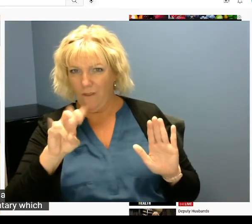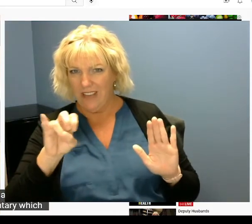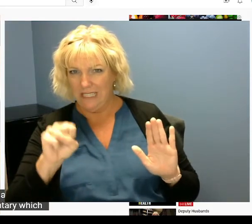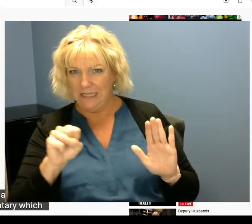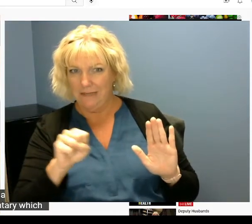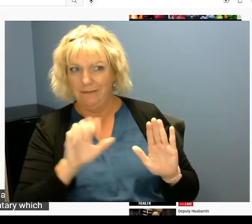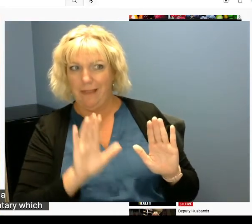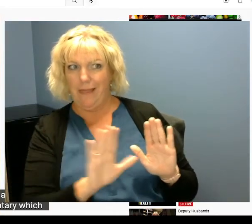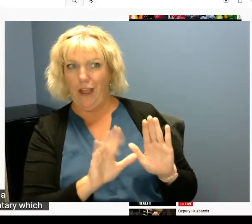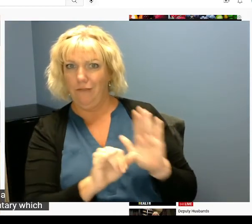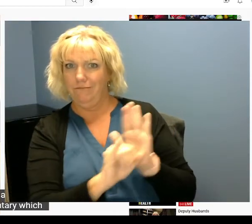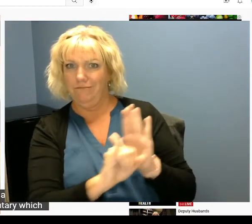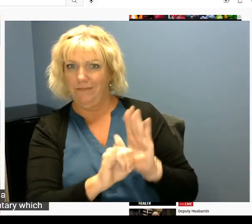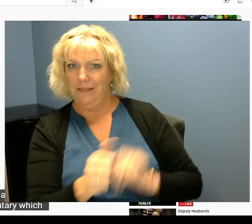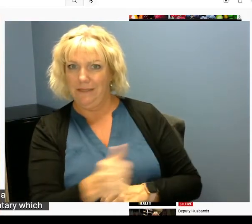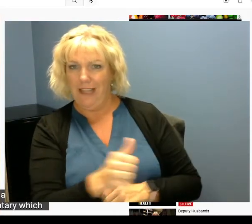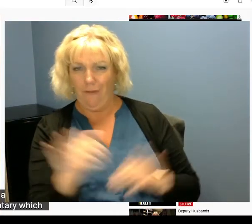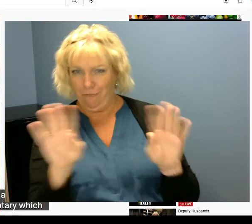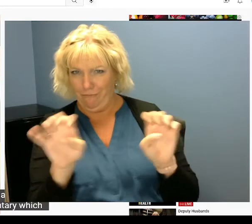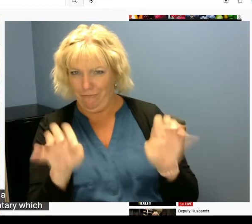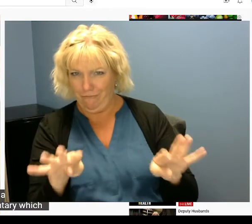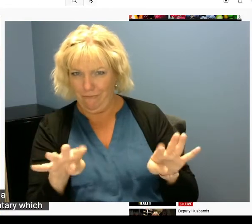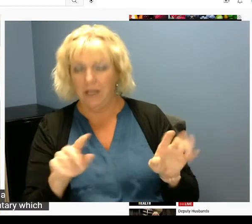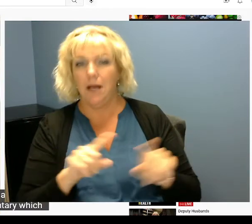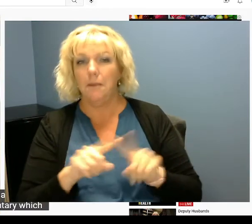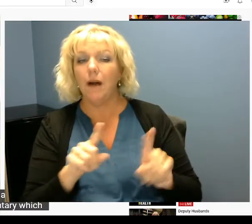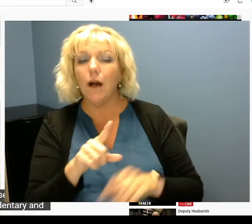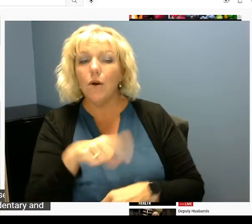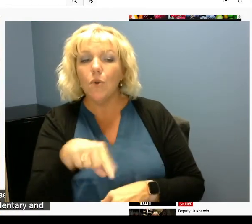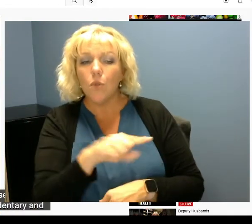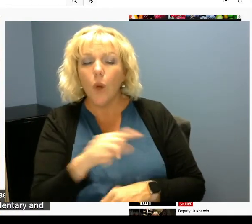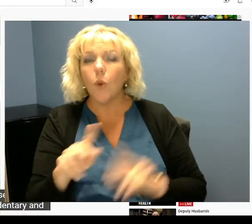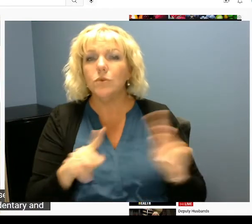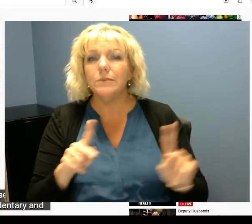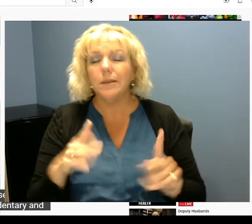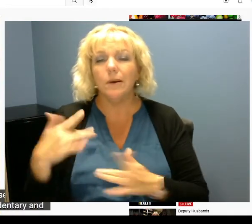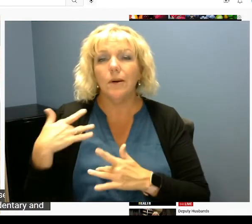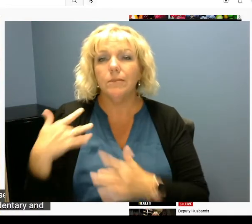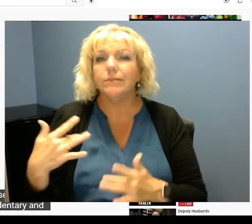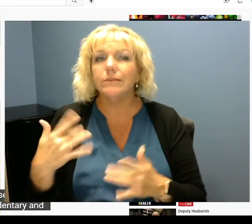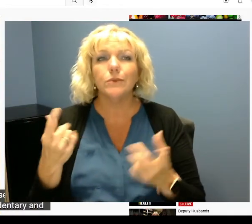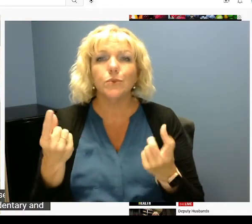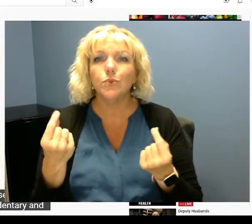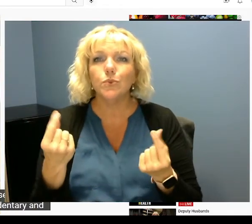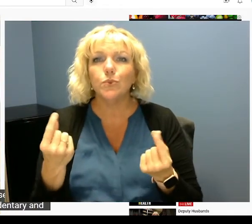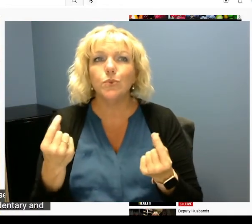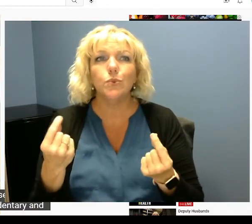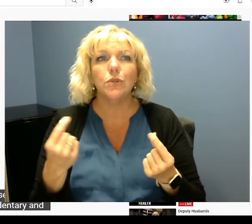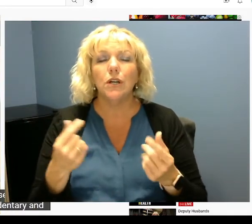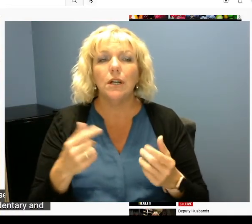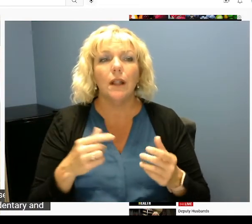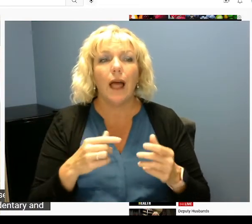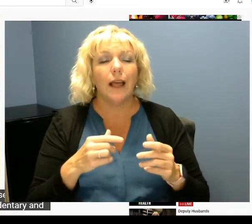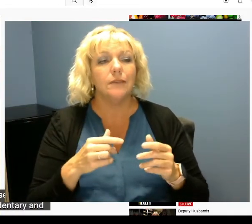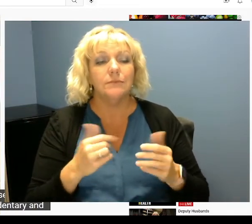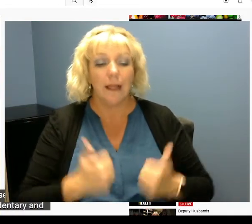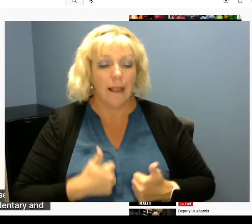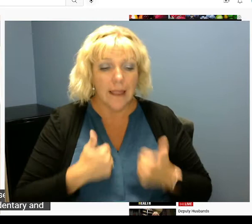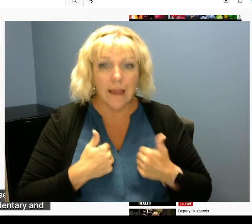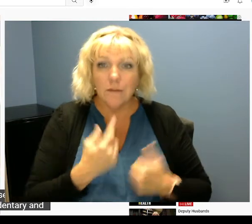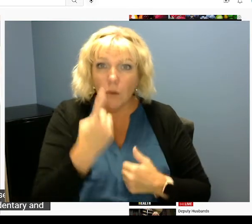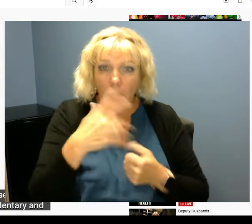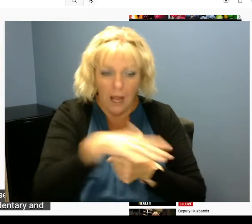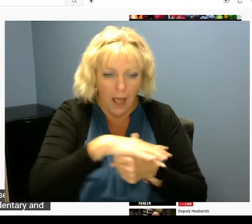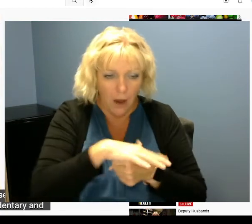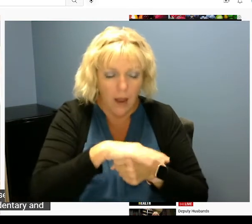they are more what we would refer to as semi-sedentary, which means that they moved. Sedentary